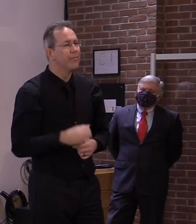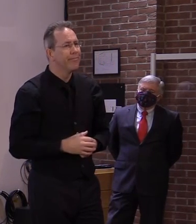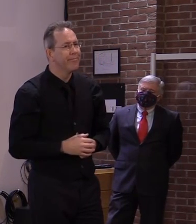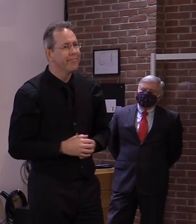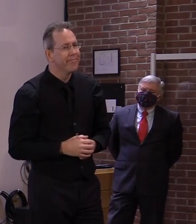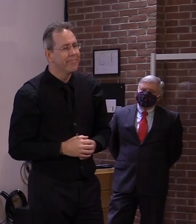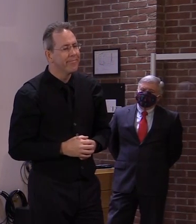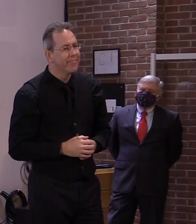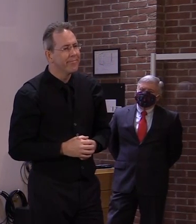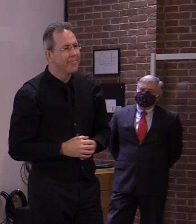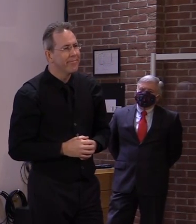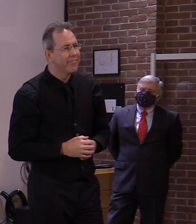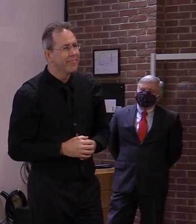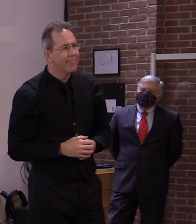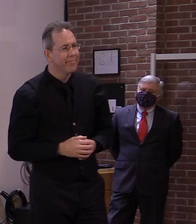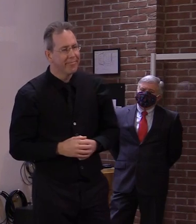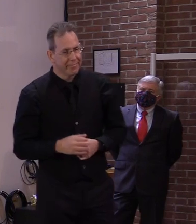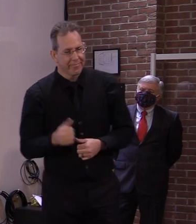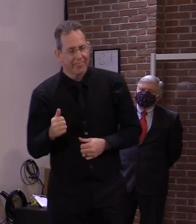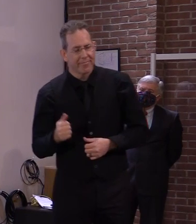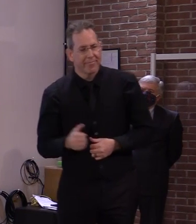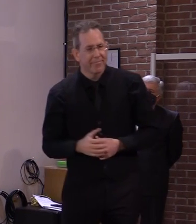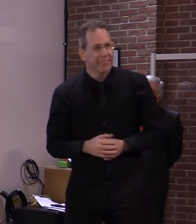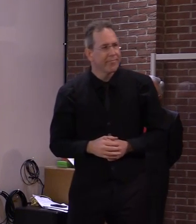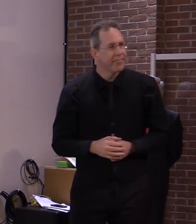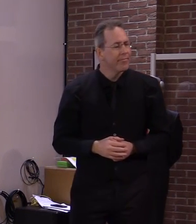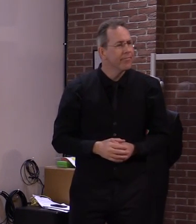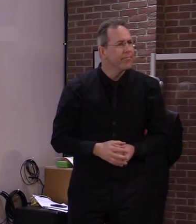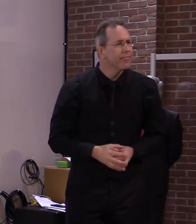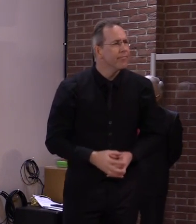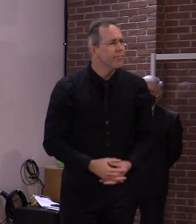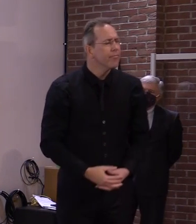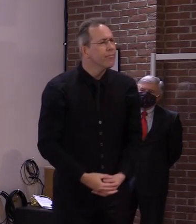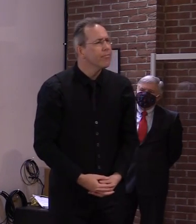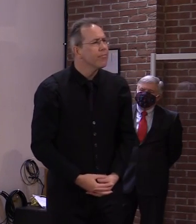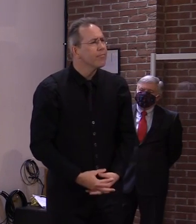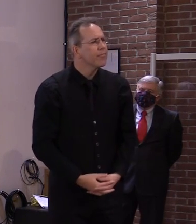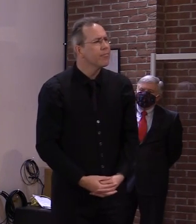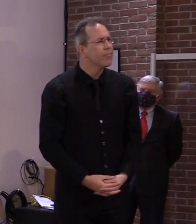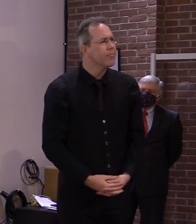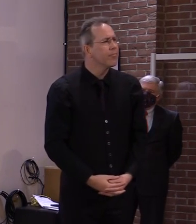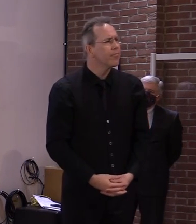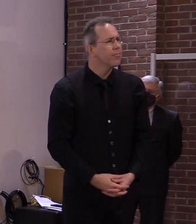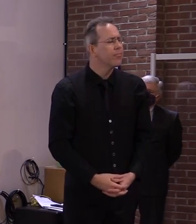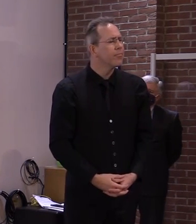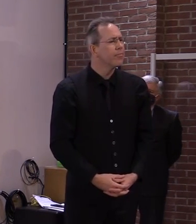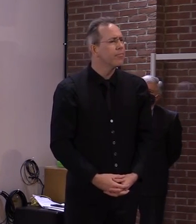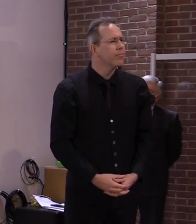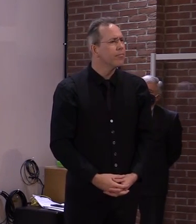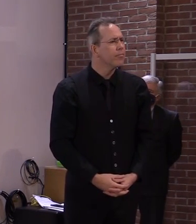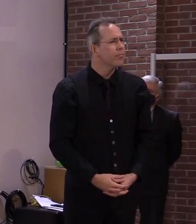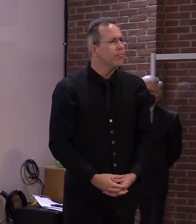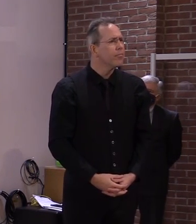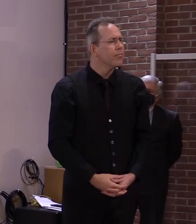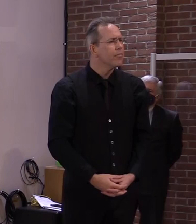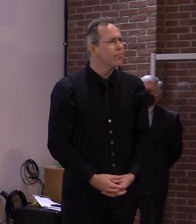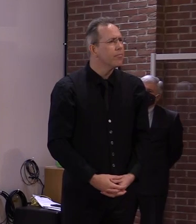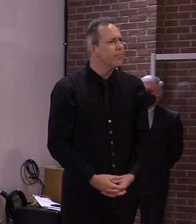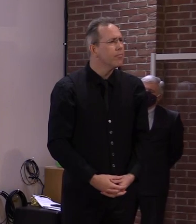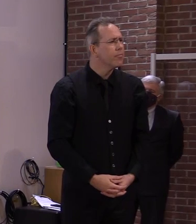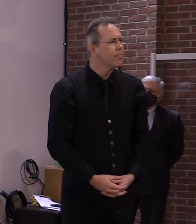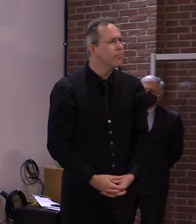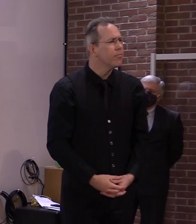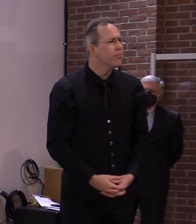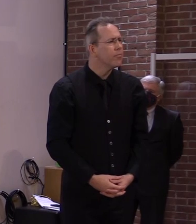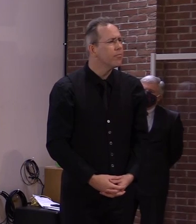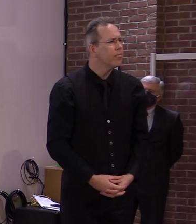Wilson, the AP. Hi, everybody. Good afternoon, as usual here. Governor, a really quick question. There was a garble, at least on my end, when you